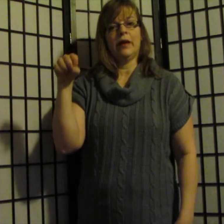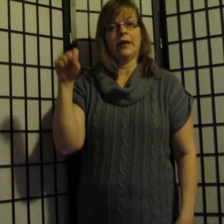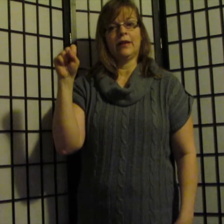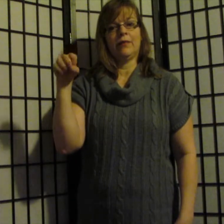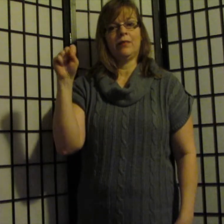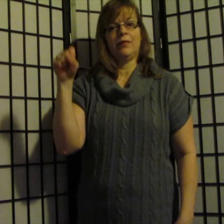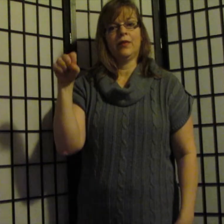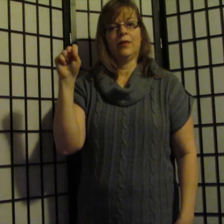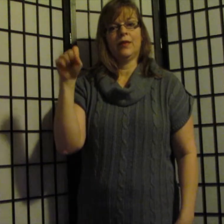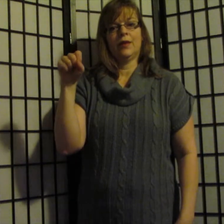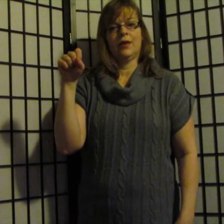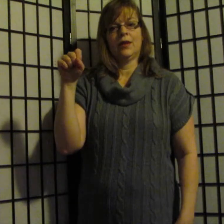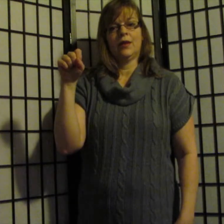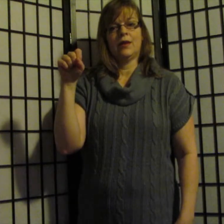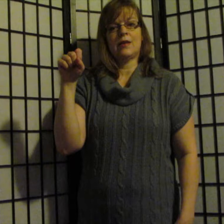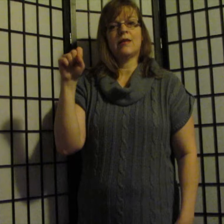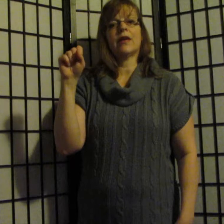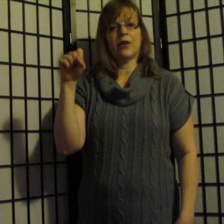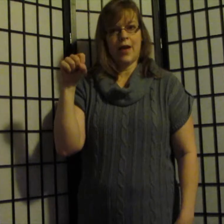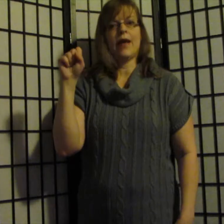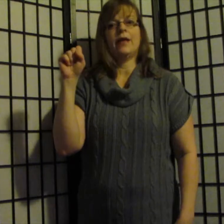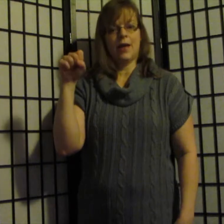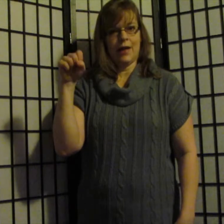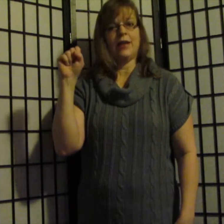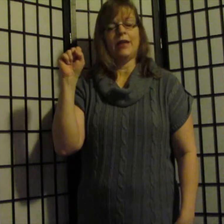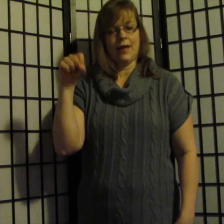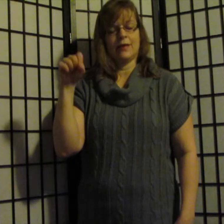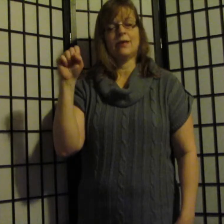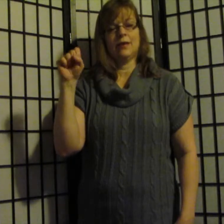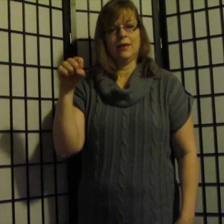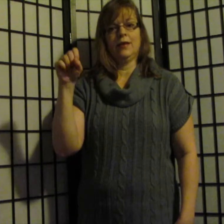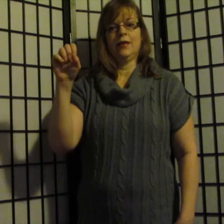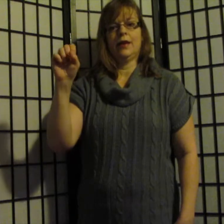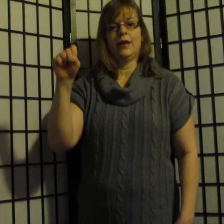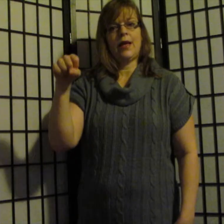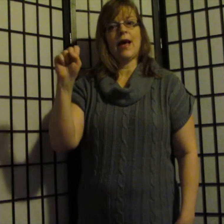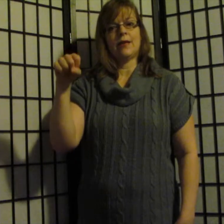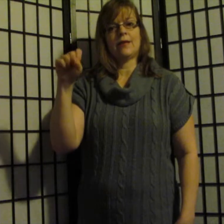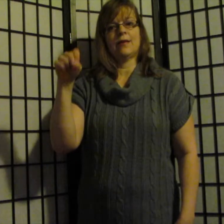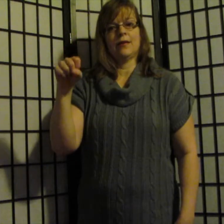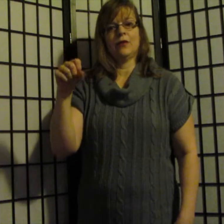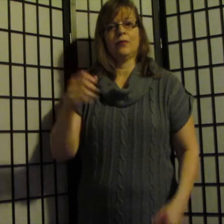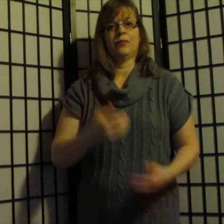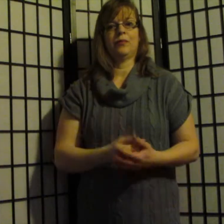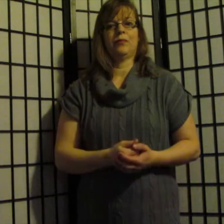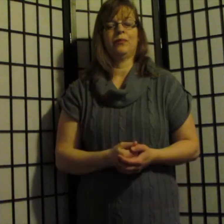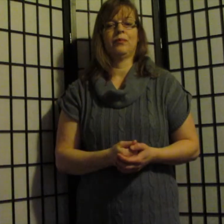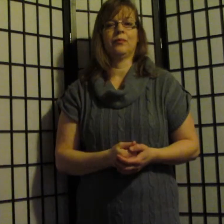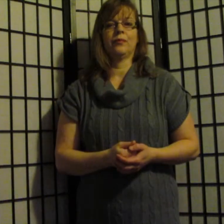it. This is like your head nodding yes. Yes.